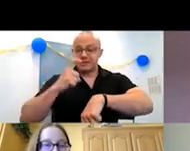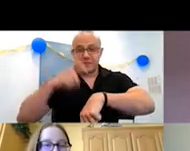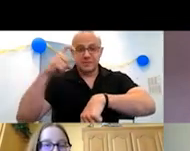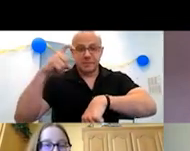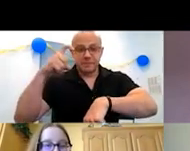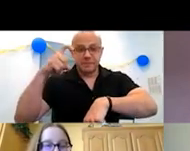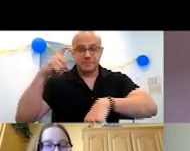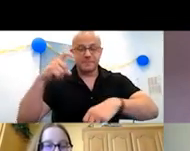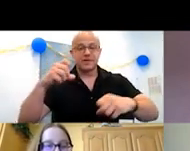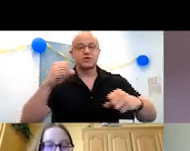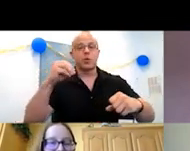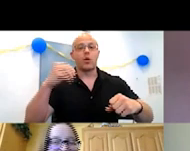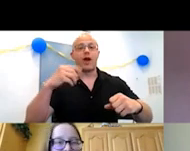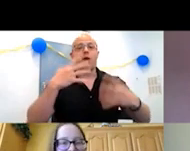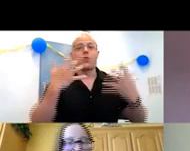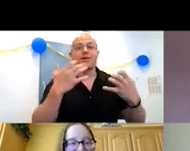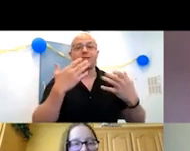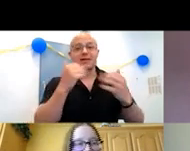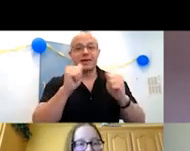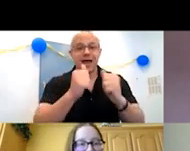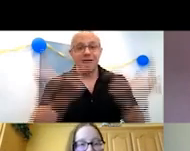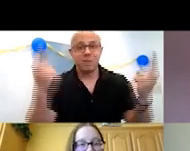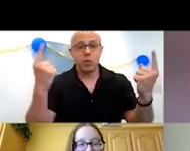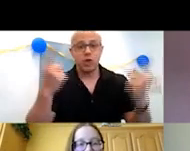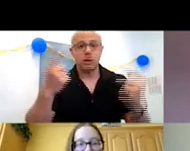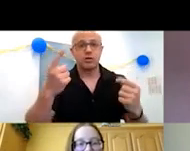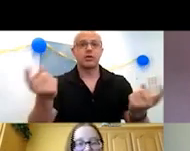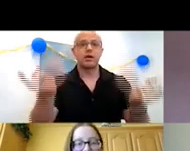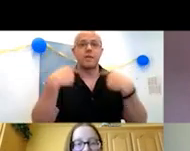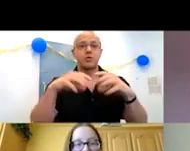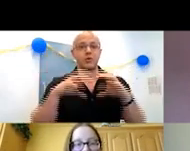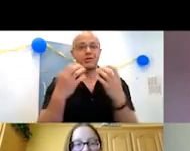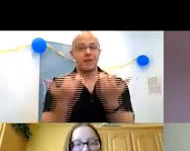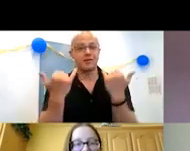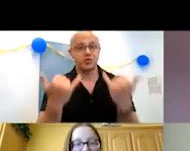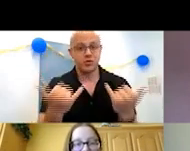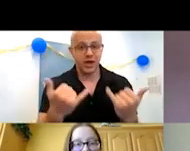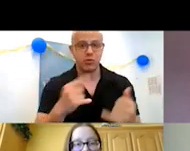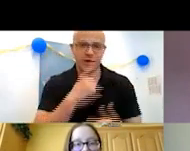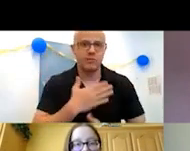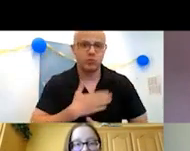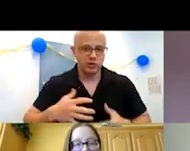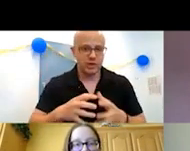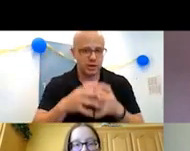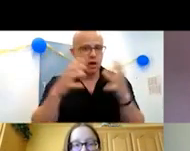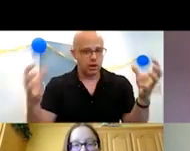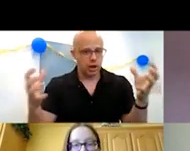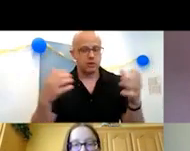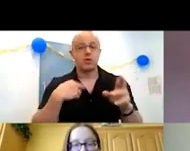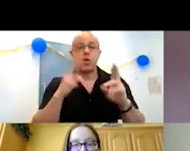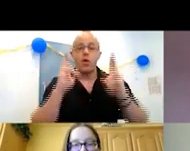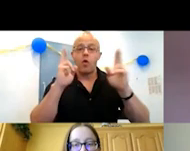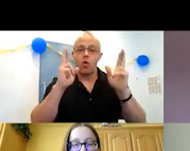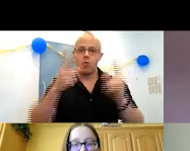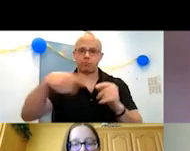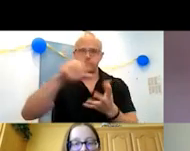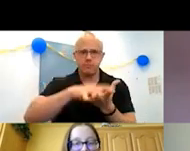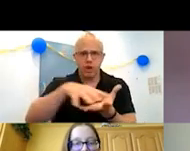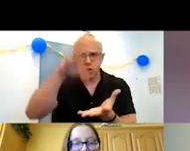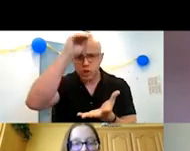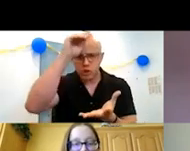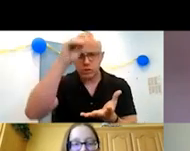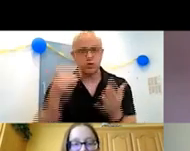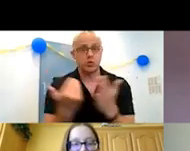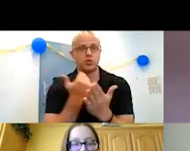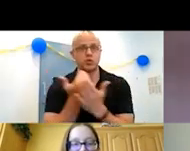All right. Seems like it's time's up. Thank you everyone for joining in our class today. I do appreciate